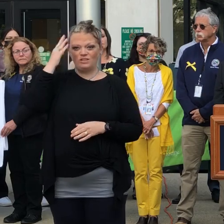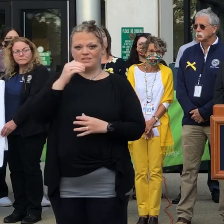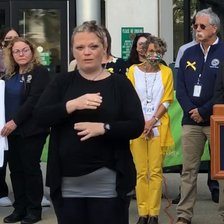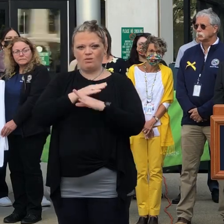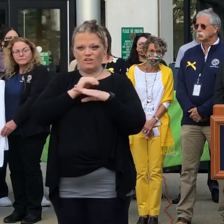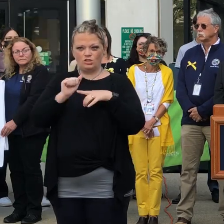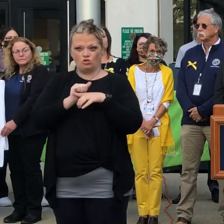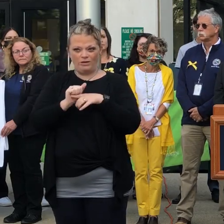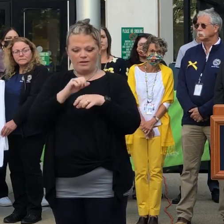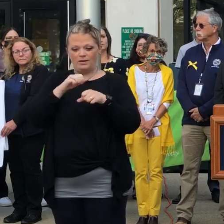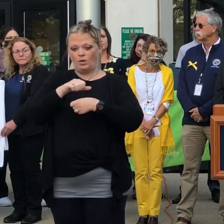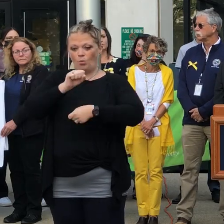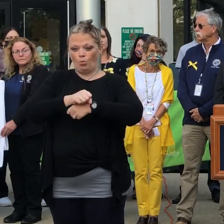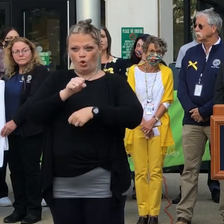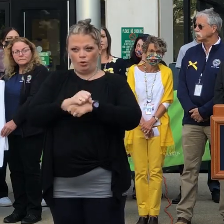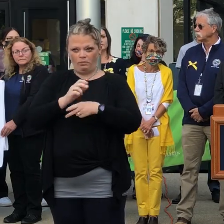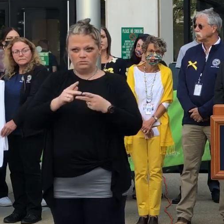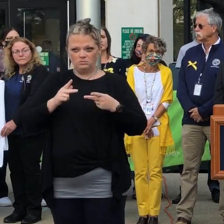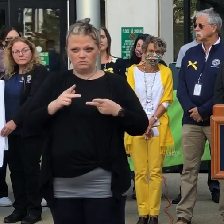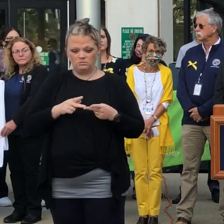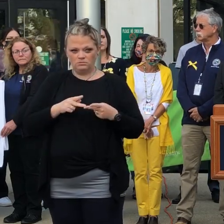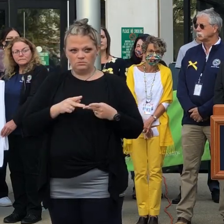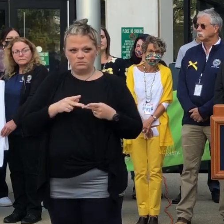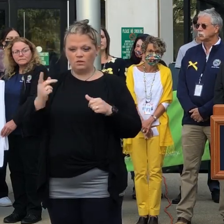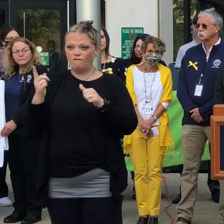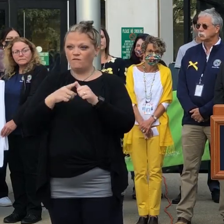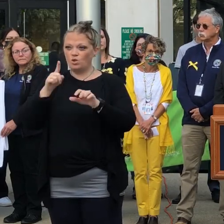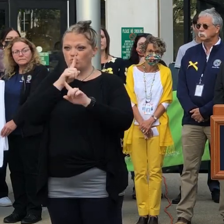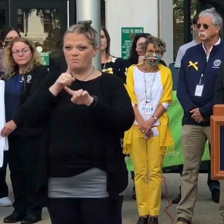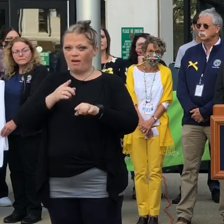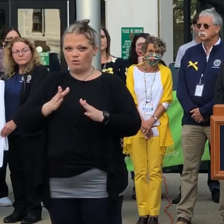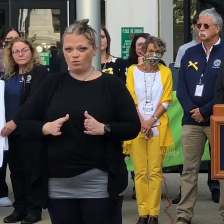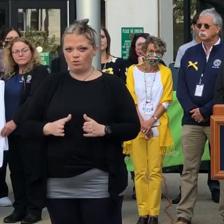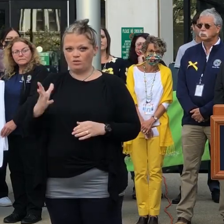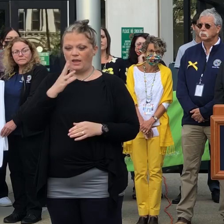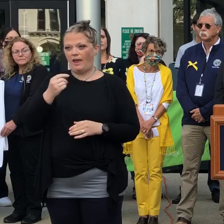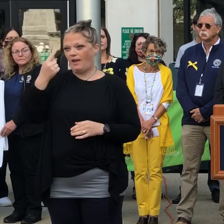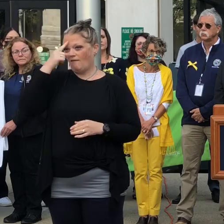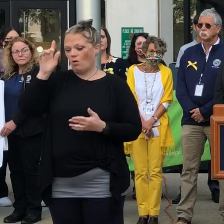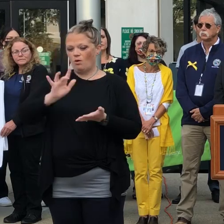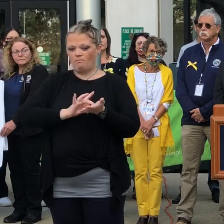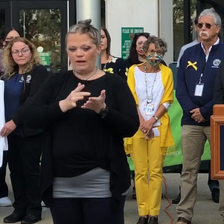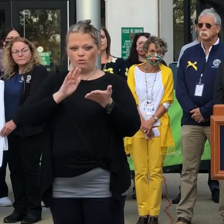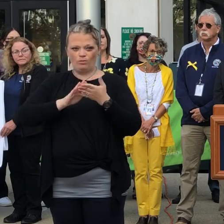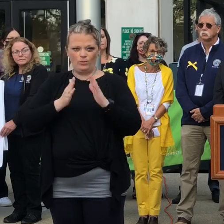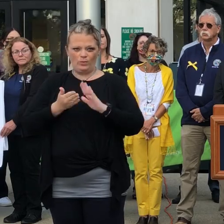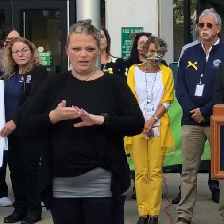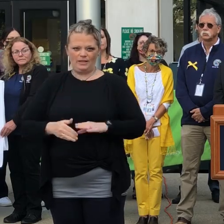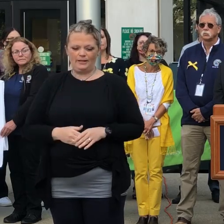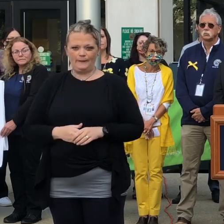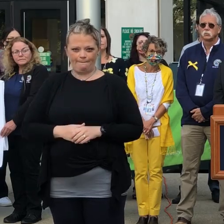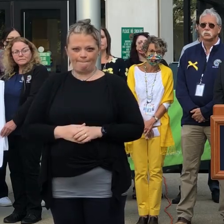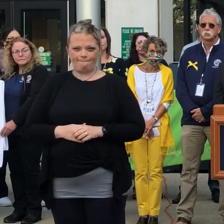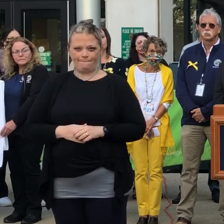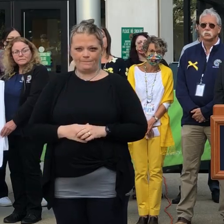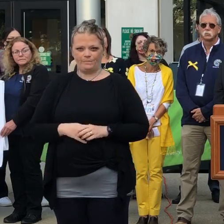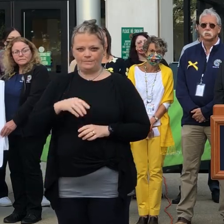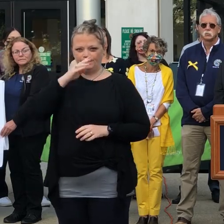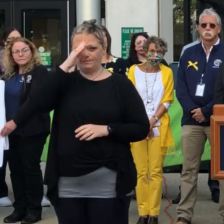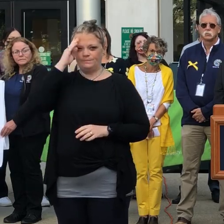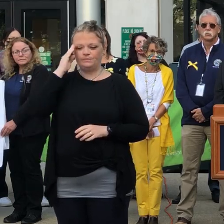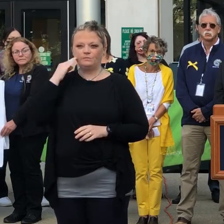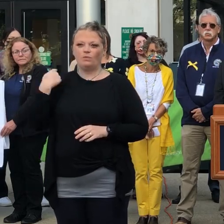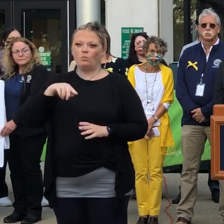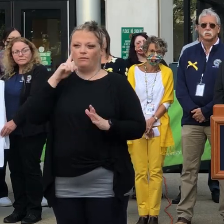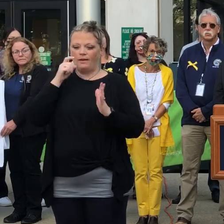prevention training in the workforce, for first responders, and for our medical community. We